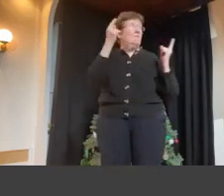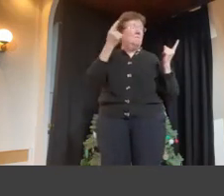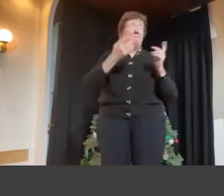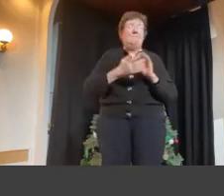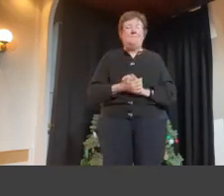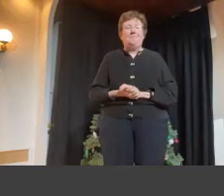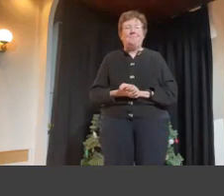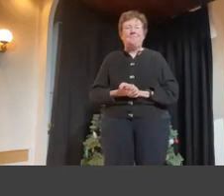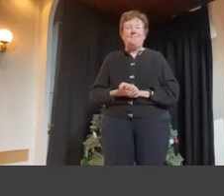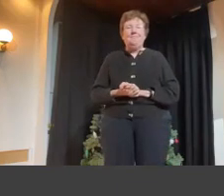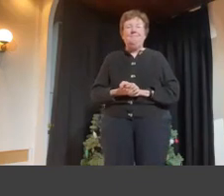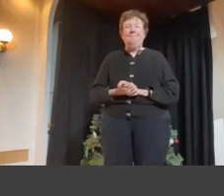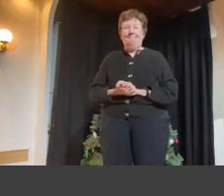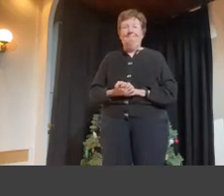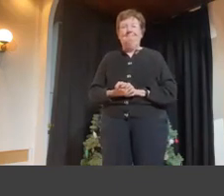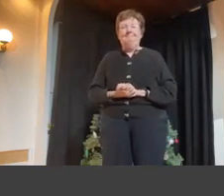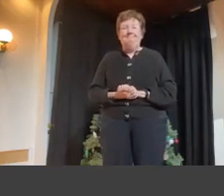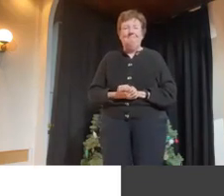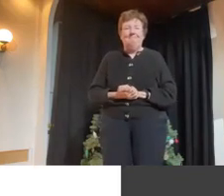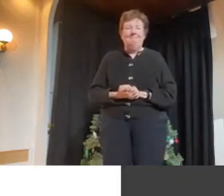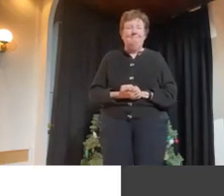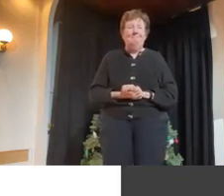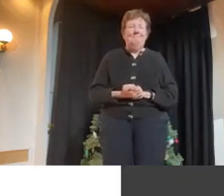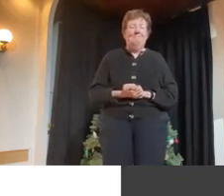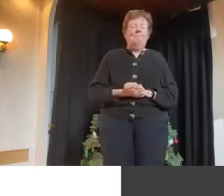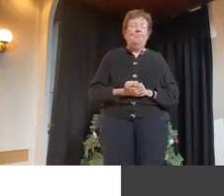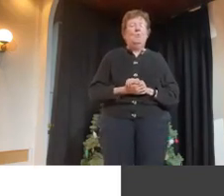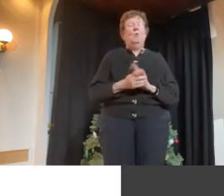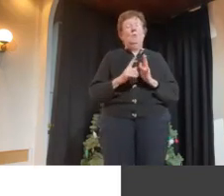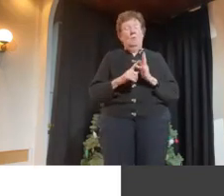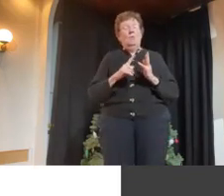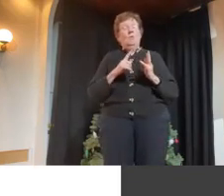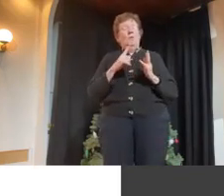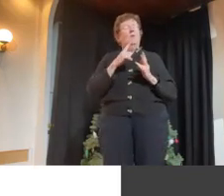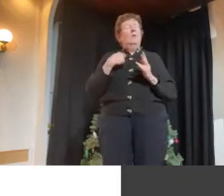2 different areas? It could be very different. Next slide, please.